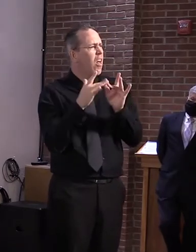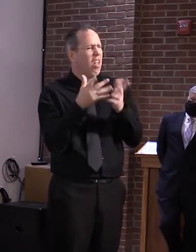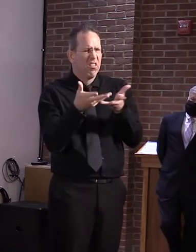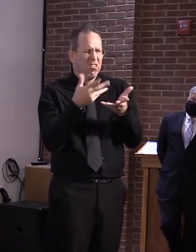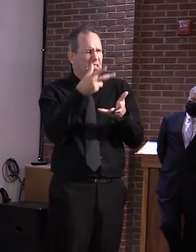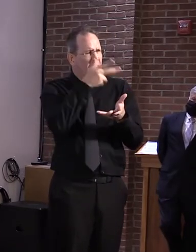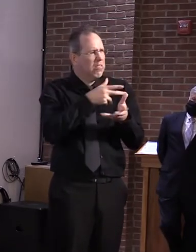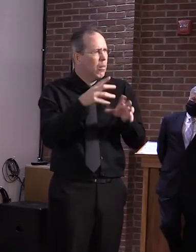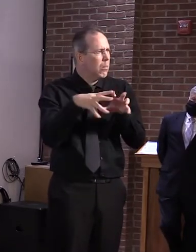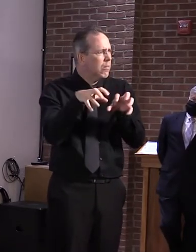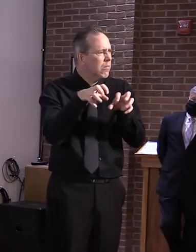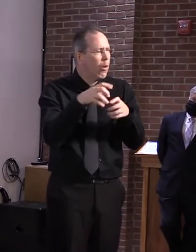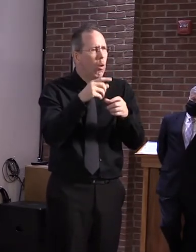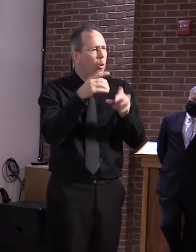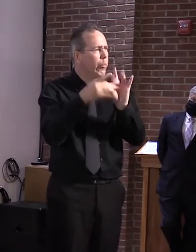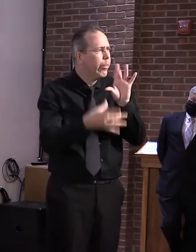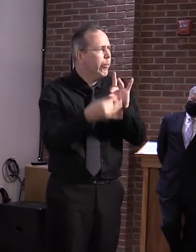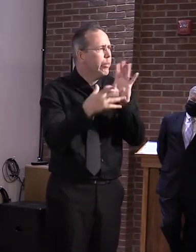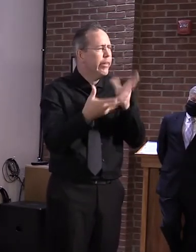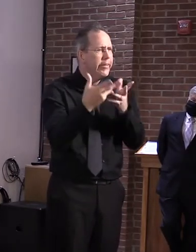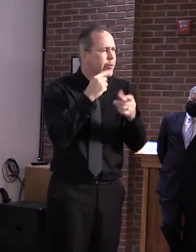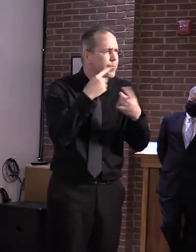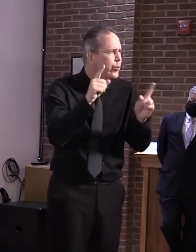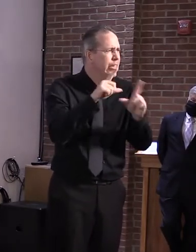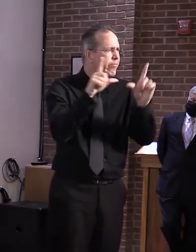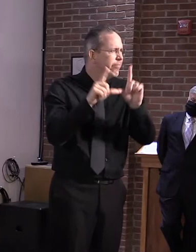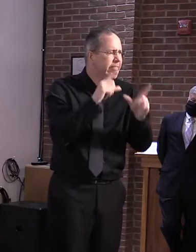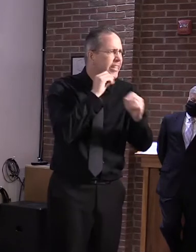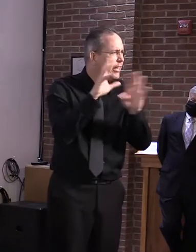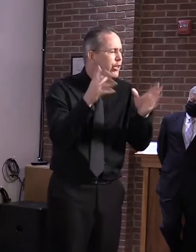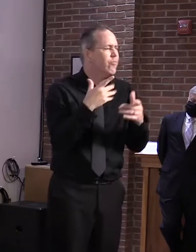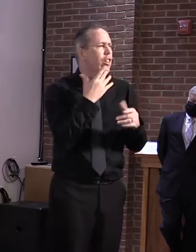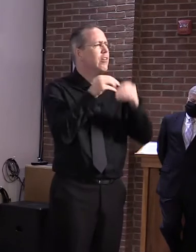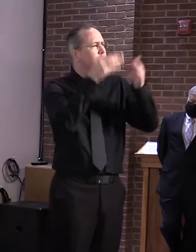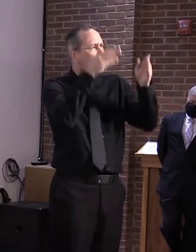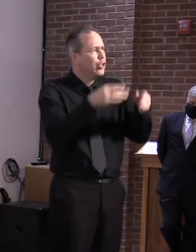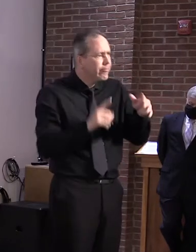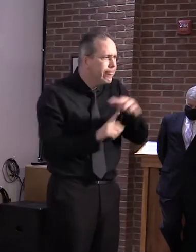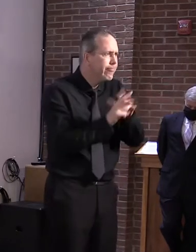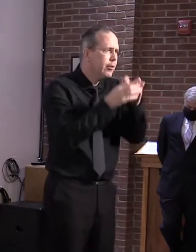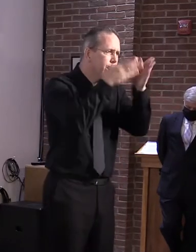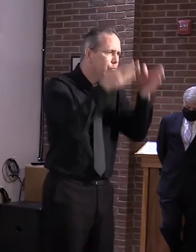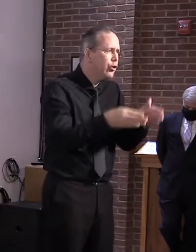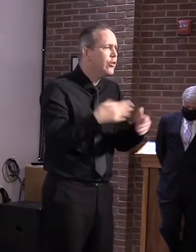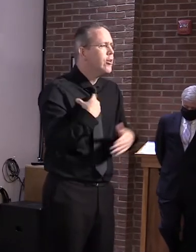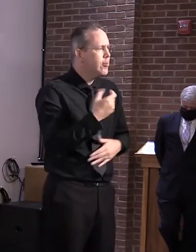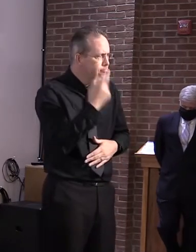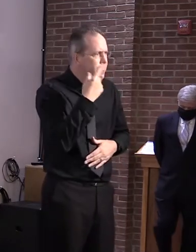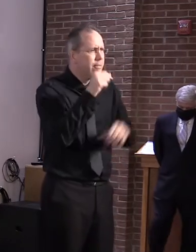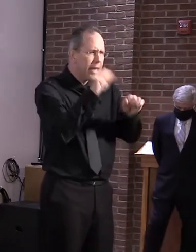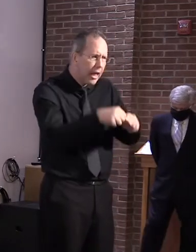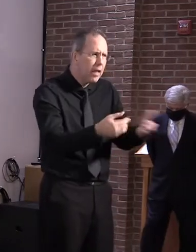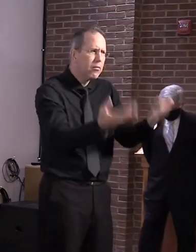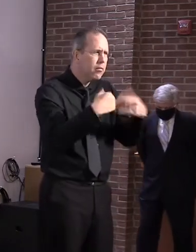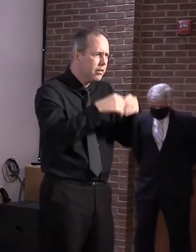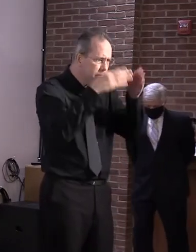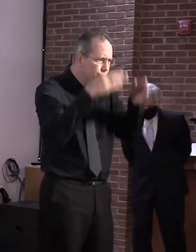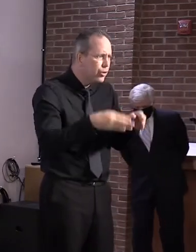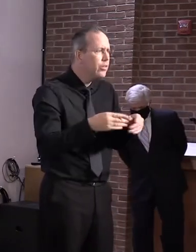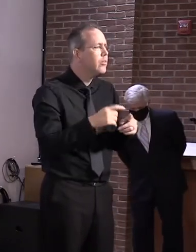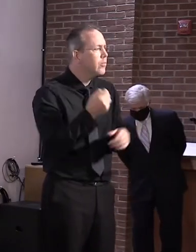residential higher education that's absolutely essential to making good citizens and to drive this economy, which are